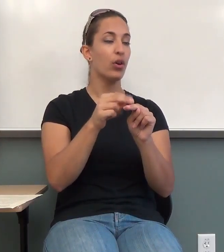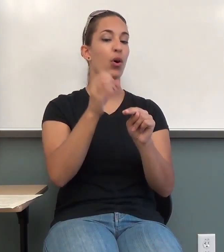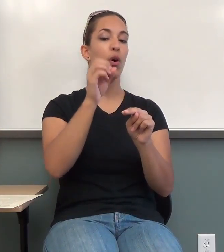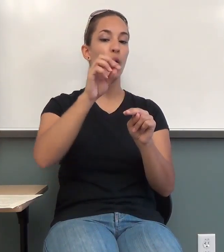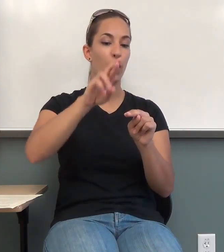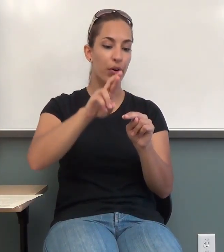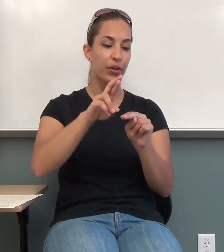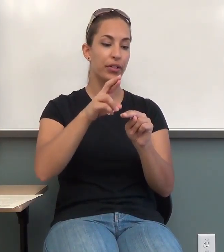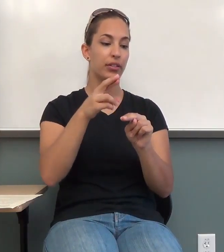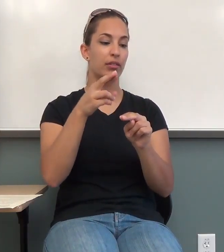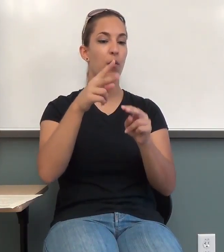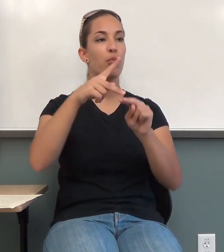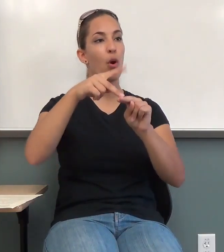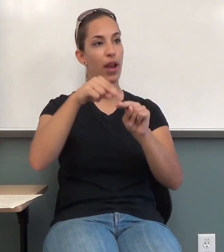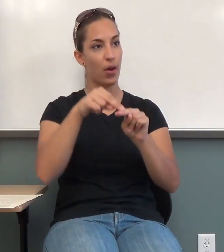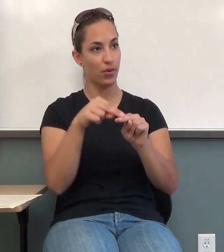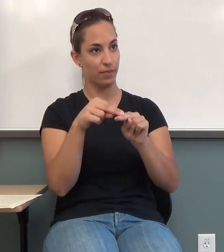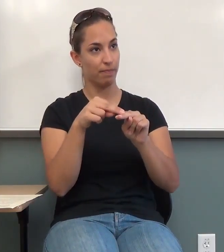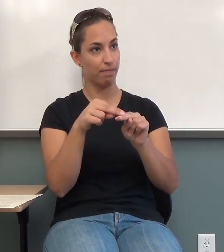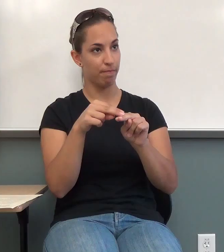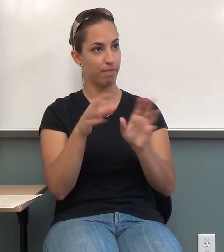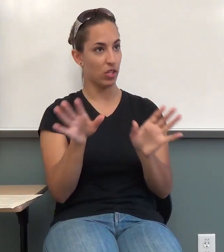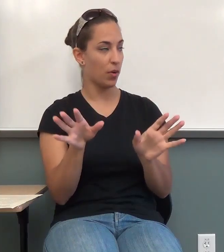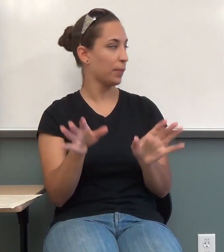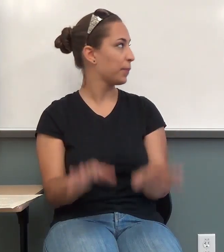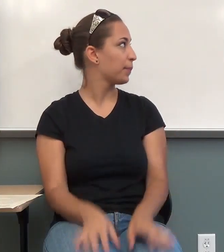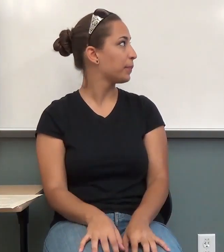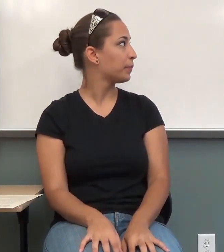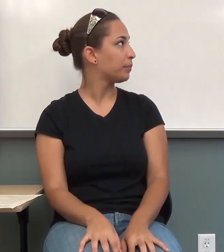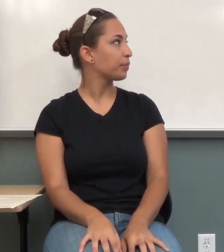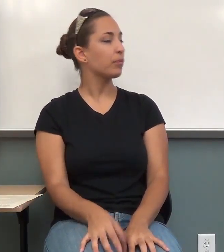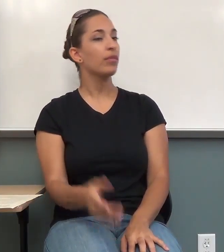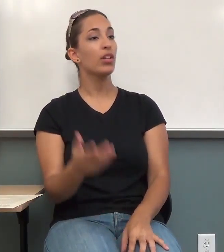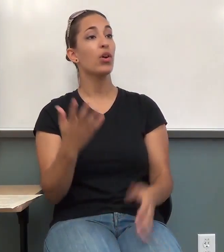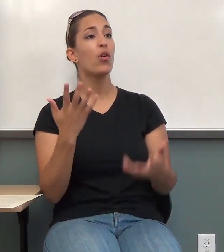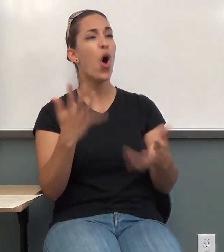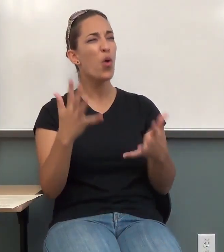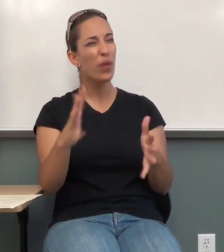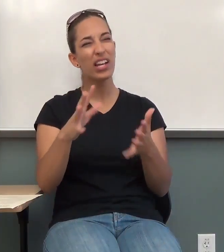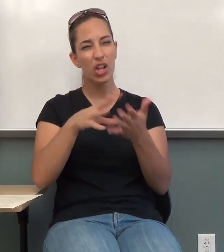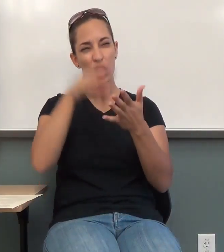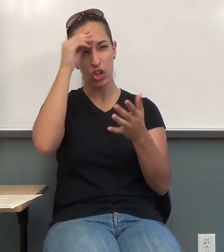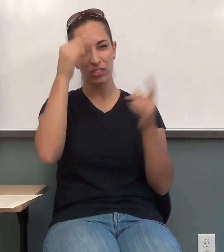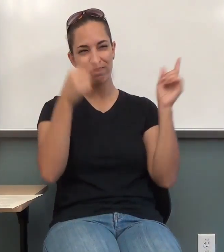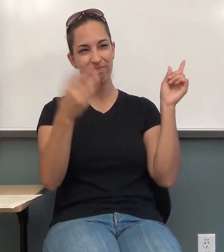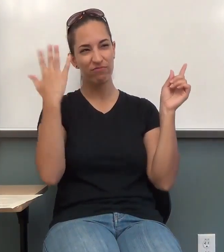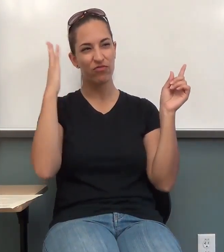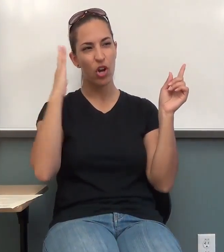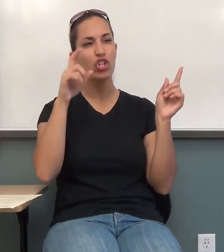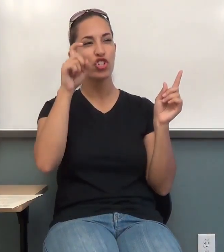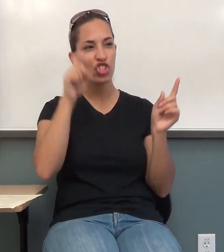or pronoun. Okay? And we've already learned this information, so you should have no problem identifying